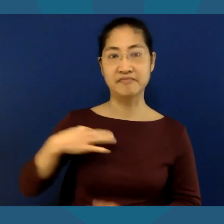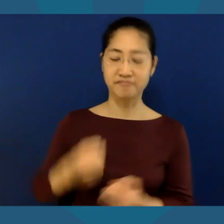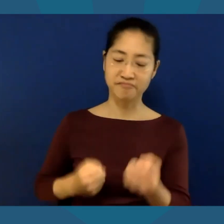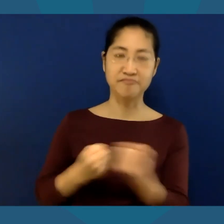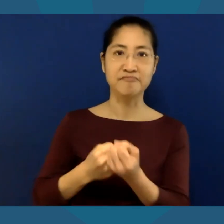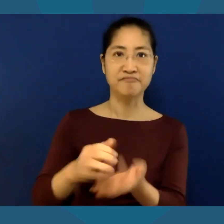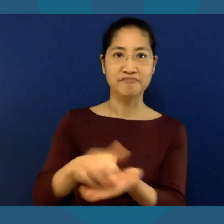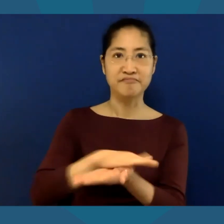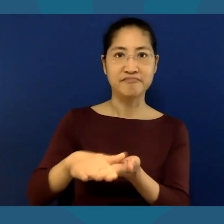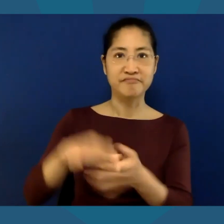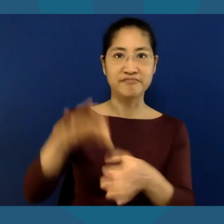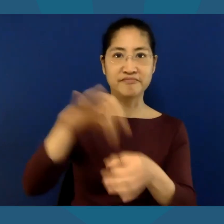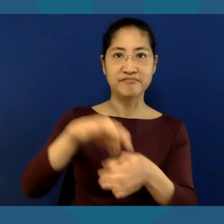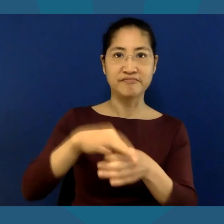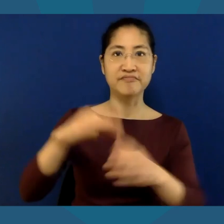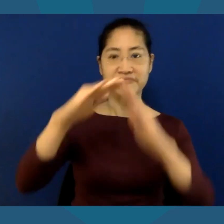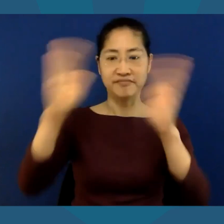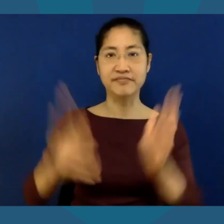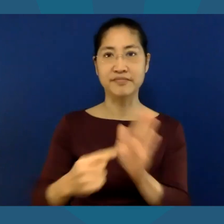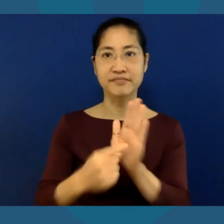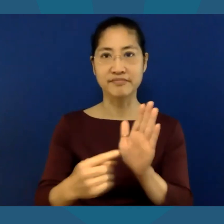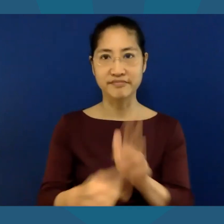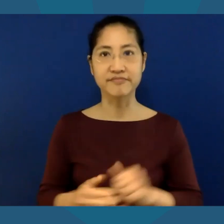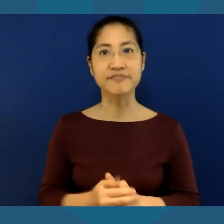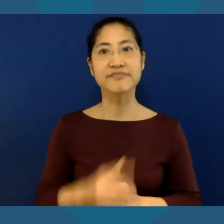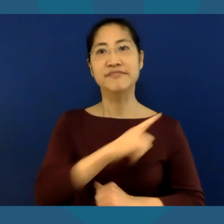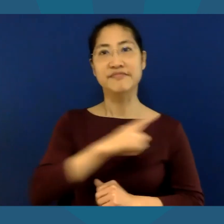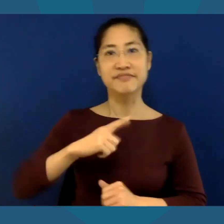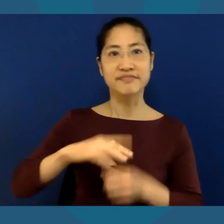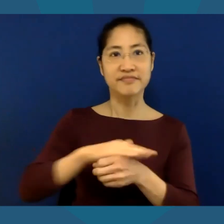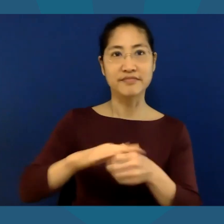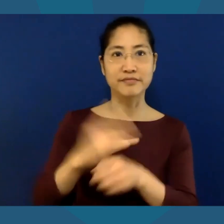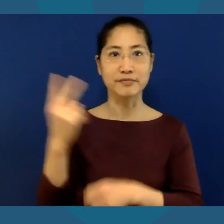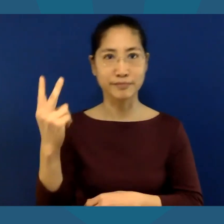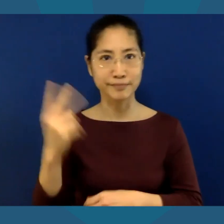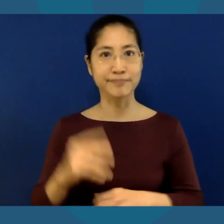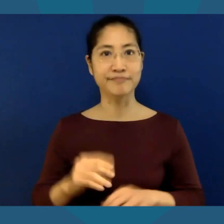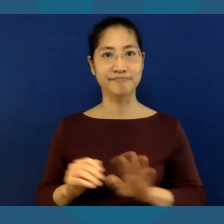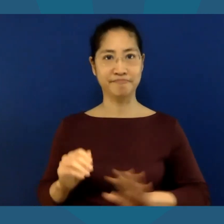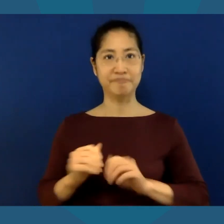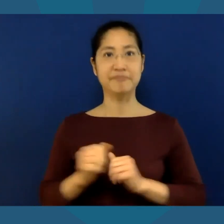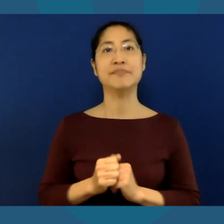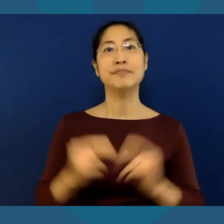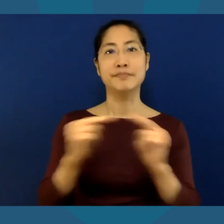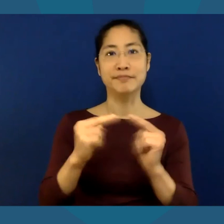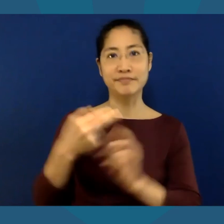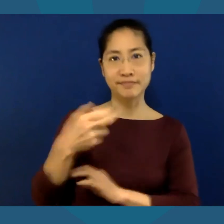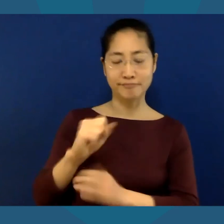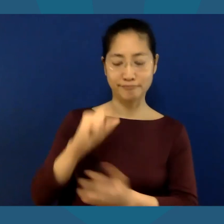I am a clean elections candidate for the Arizona House of Representatives, Legislative District